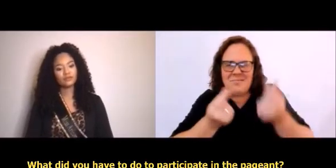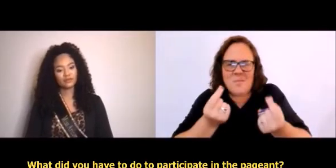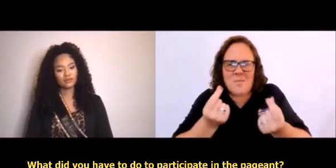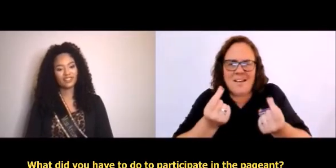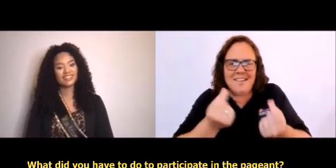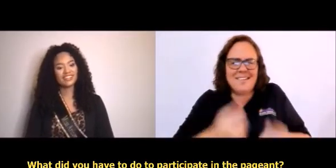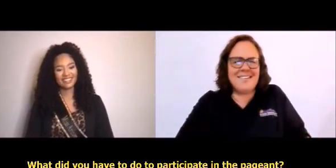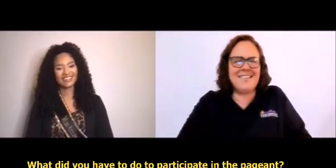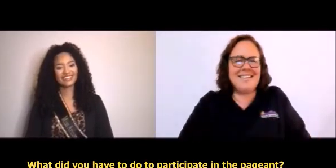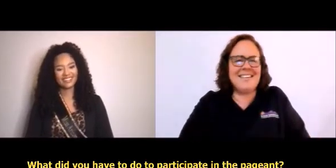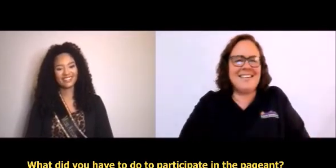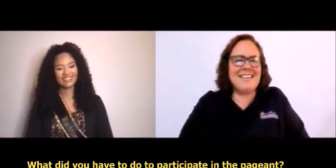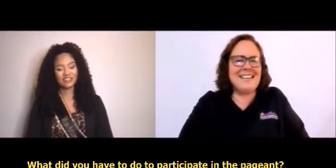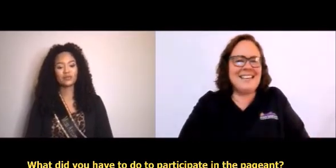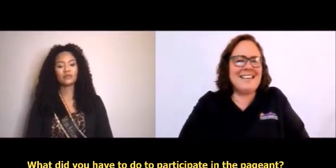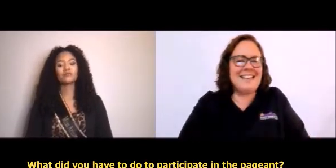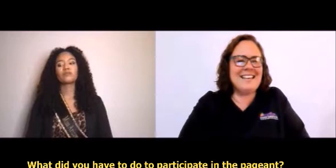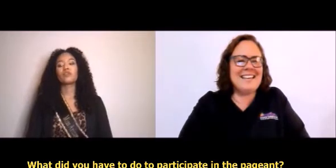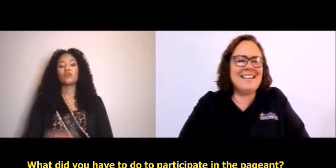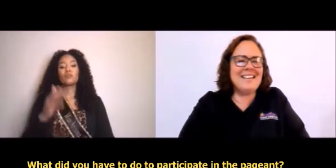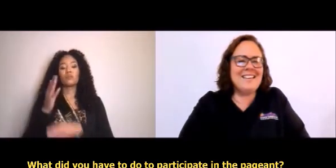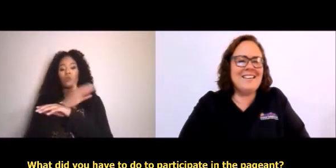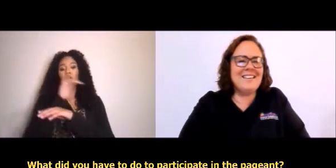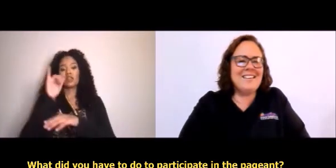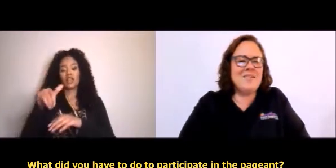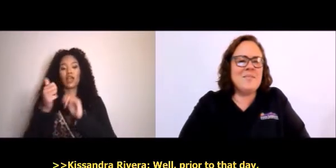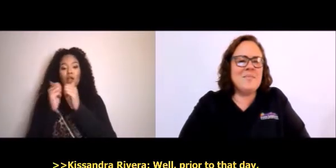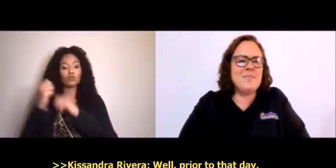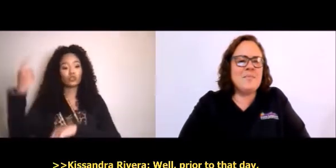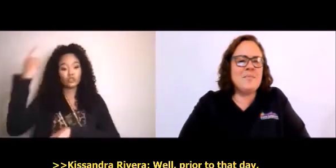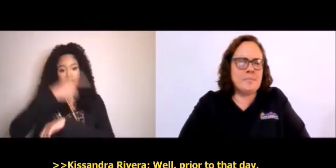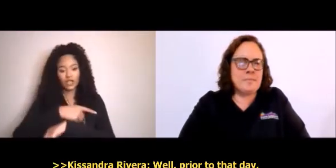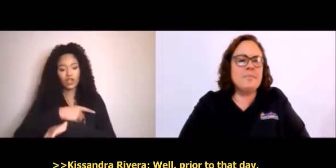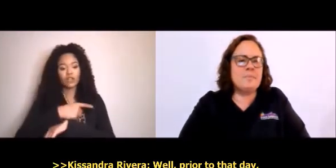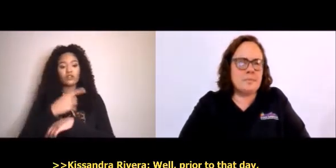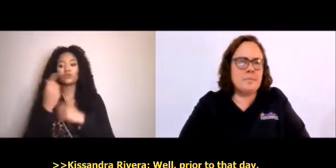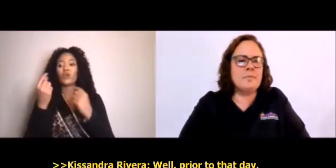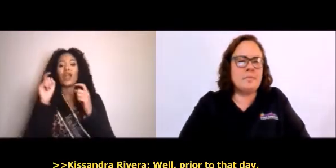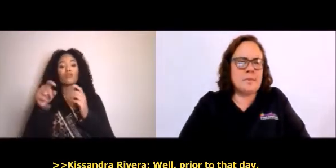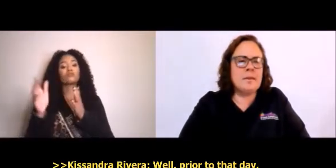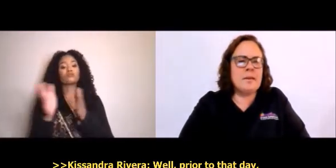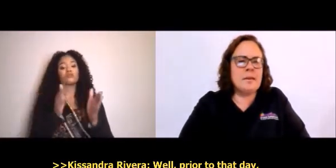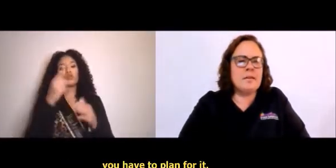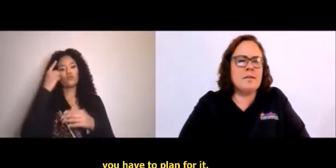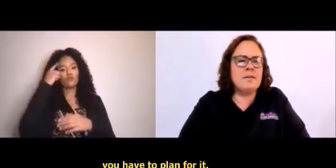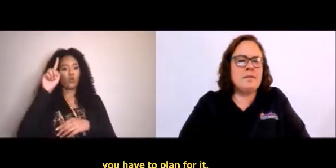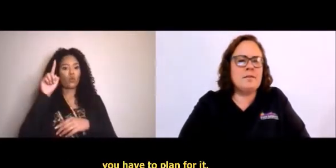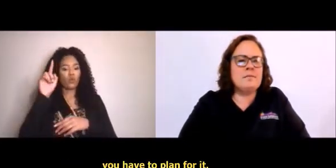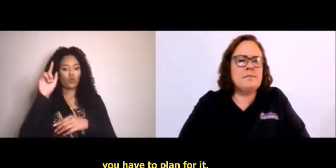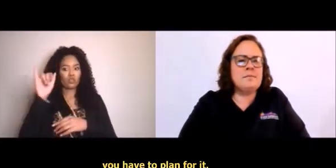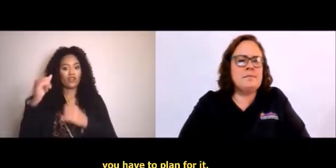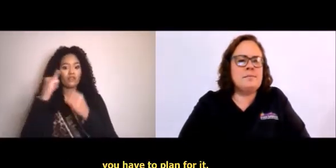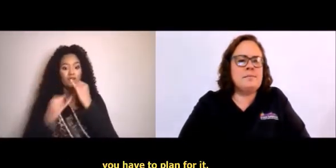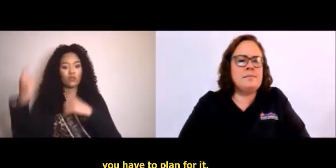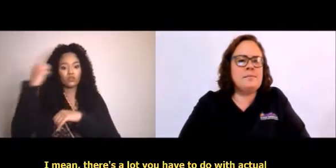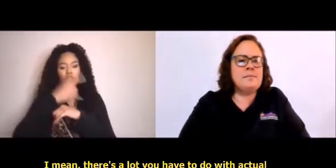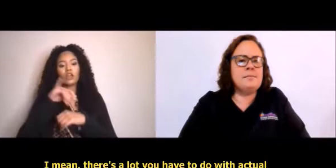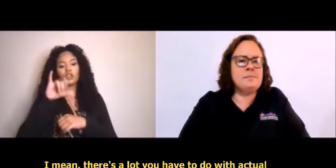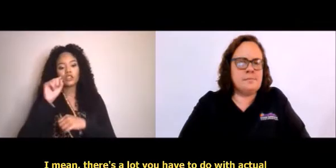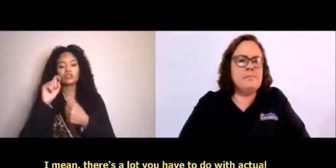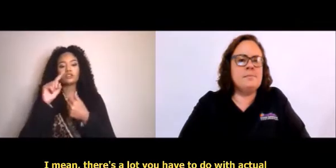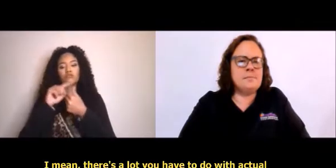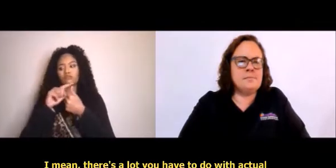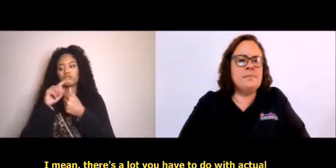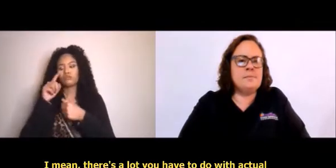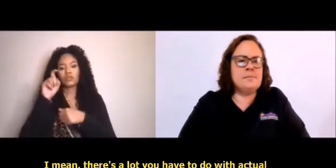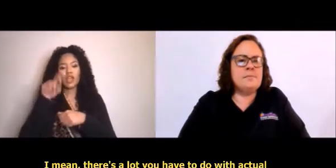to participate in the pageant? Well, prior to that day, you have to plan for it. I mean, there's a lot you